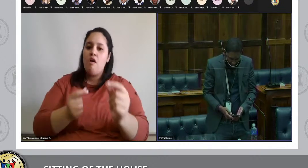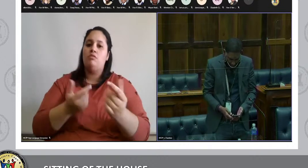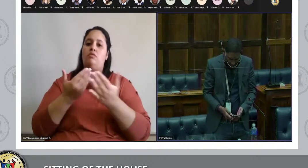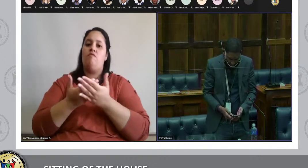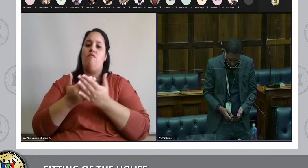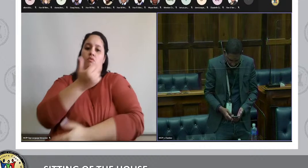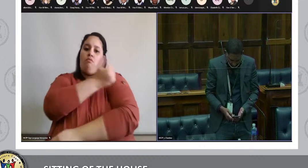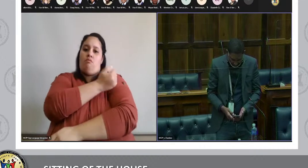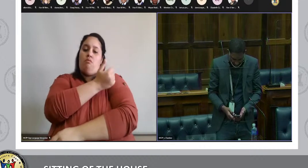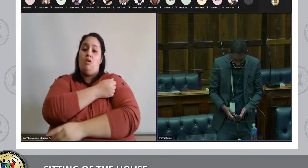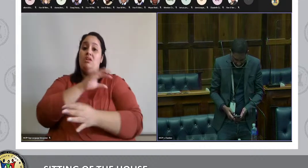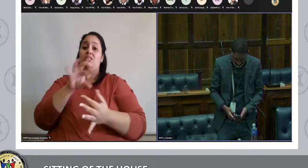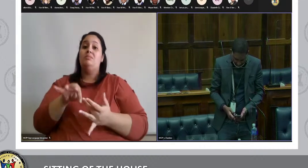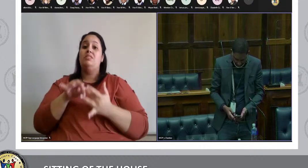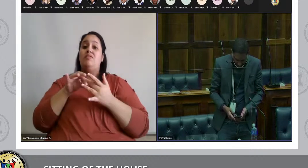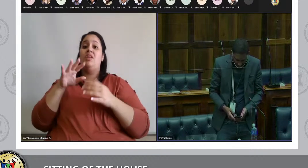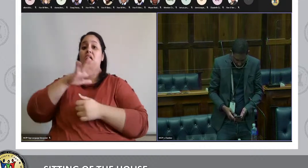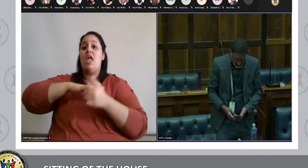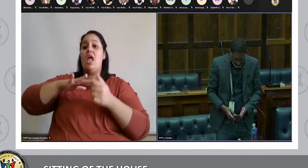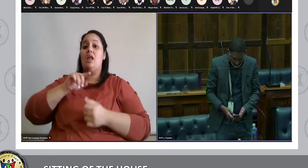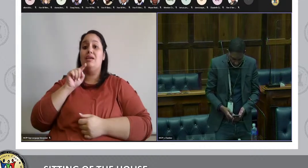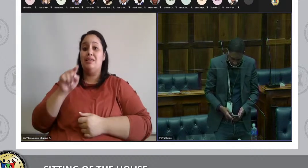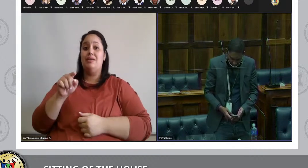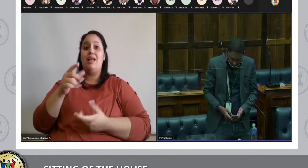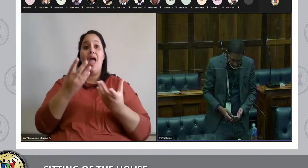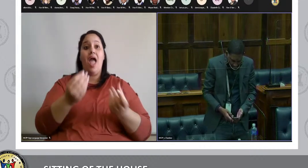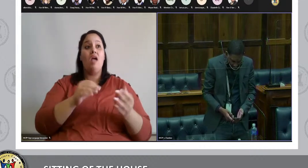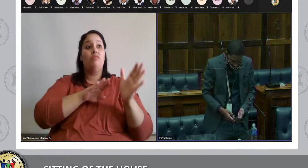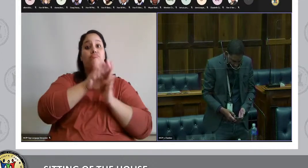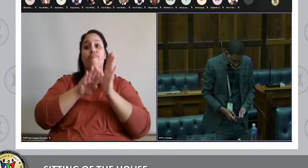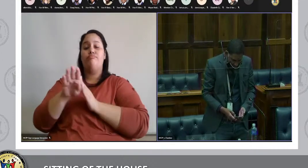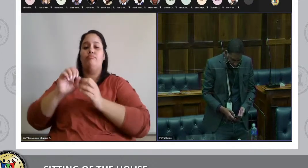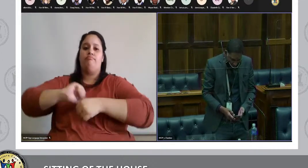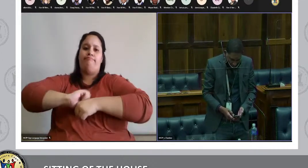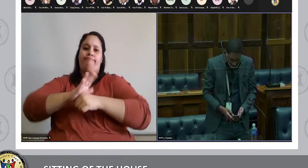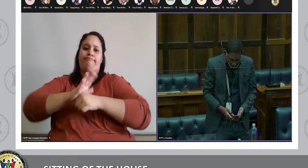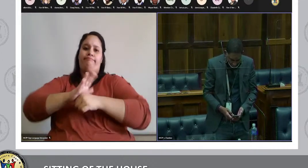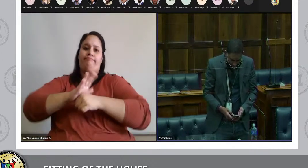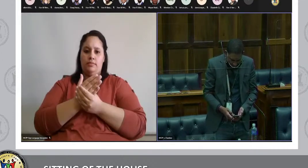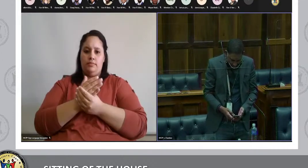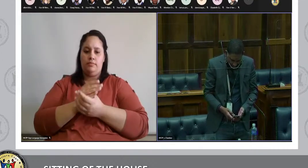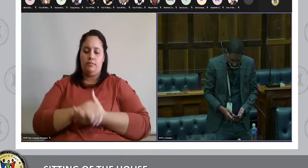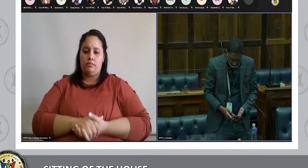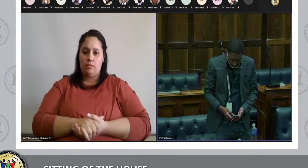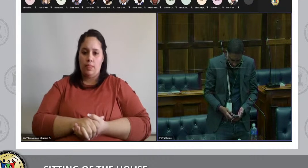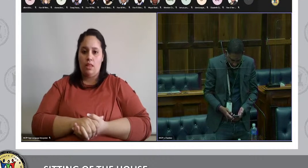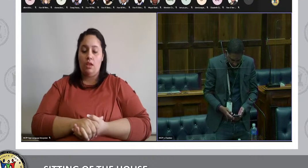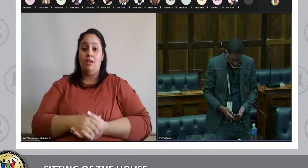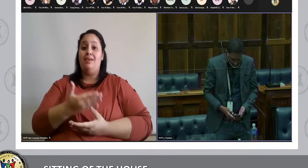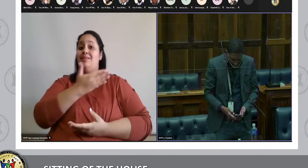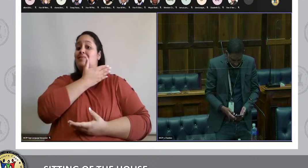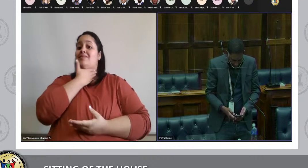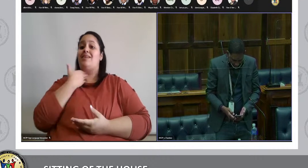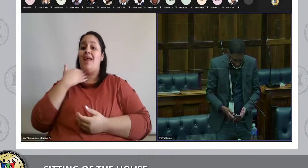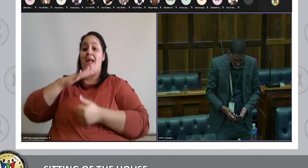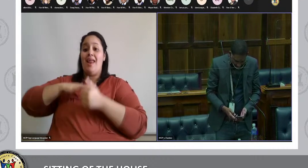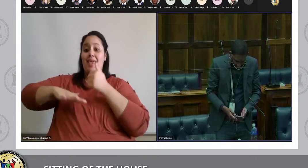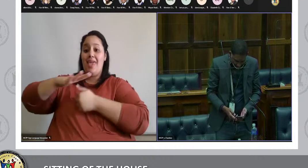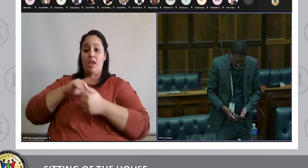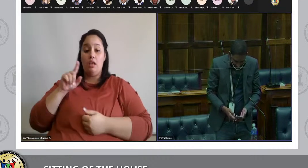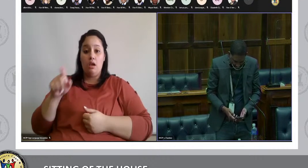in areas where infections increased. In the case of Strand, all those who have succumbed to